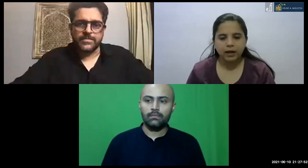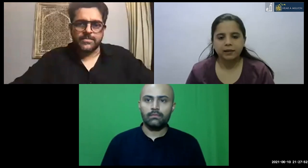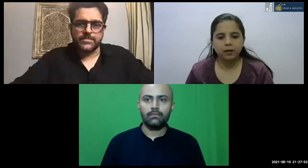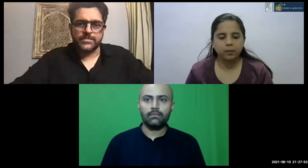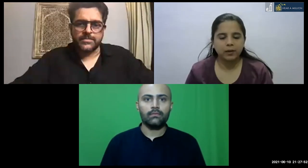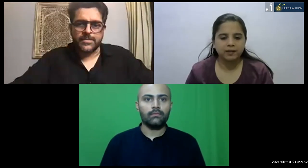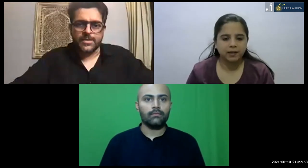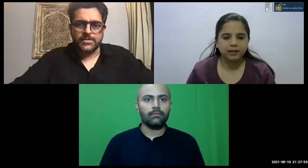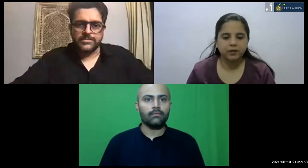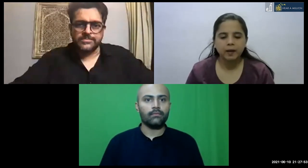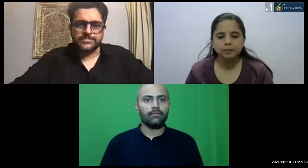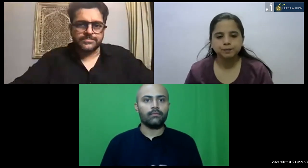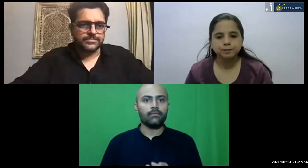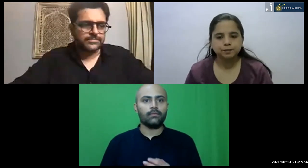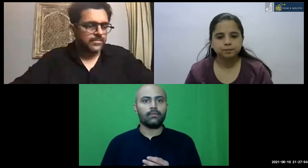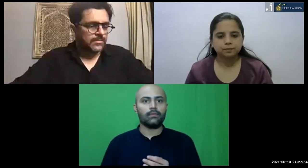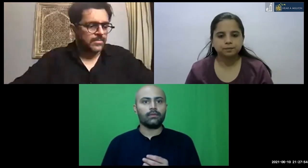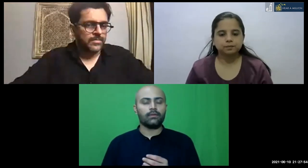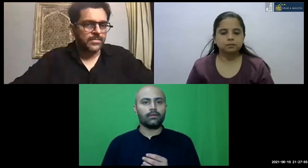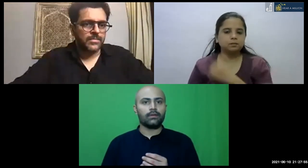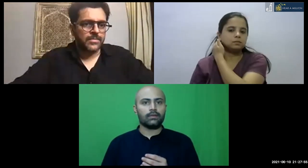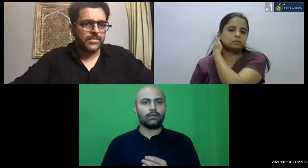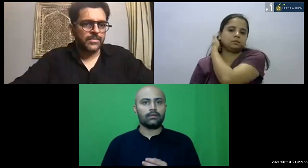Okay, I think people are still answering.